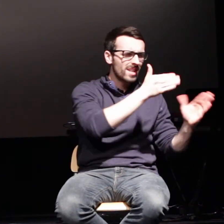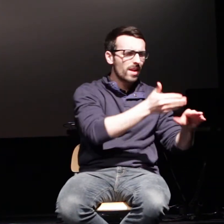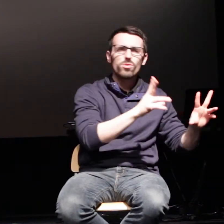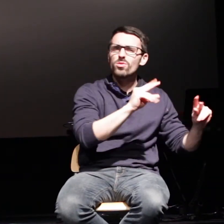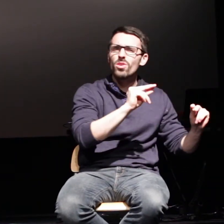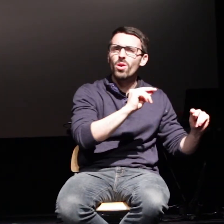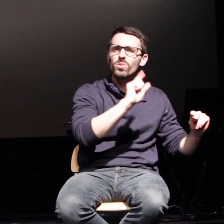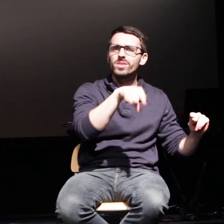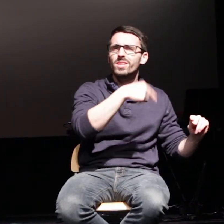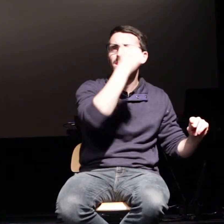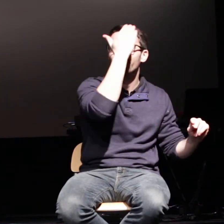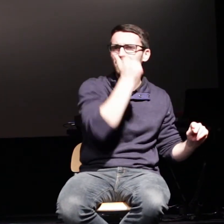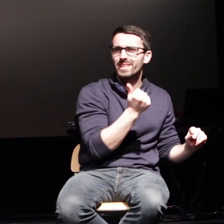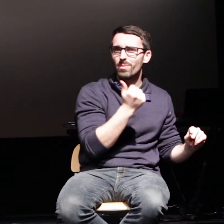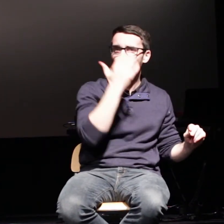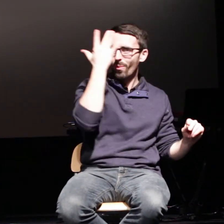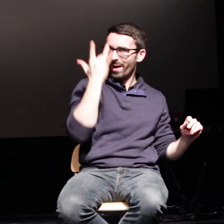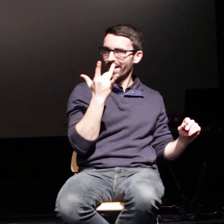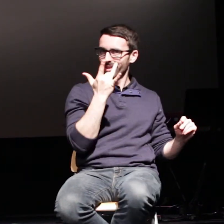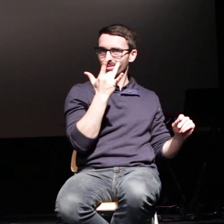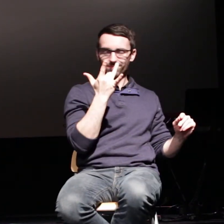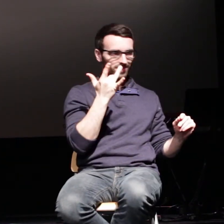he was in the room. That's why.